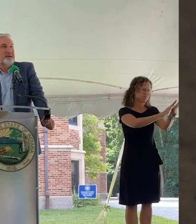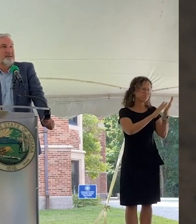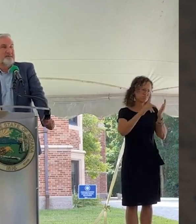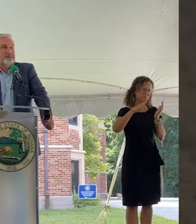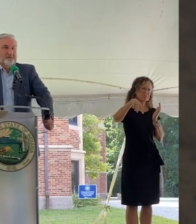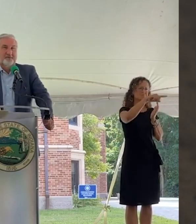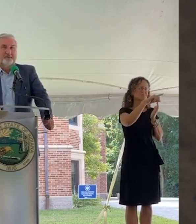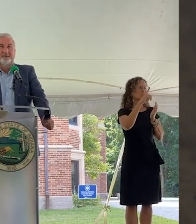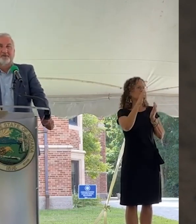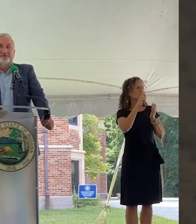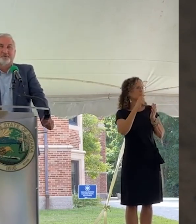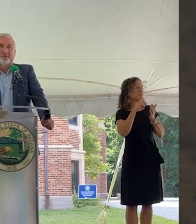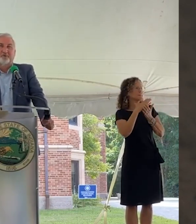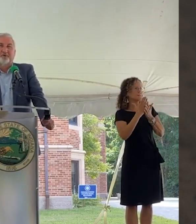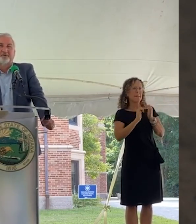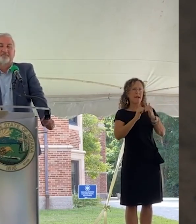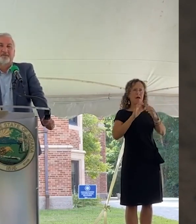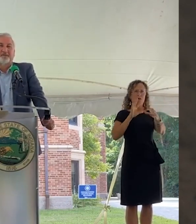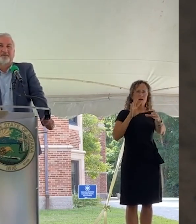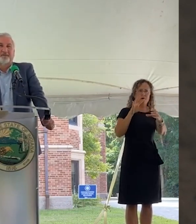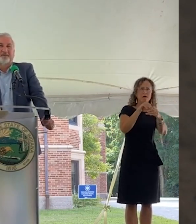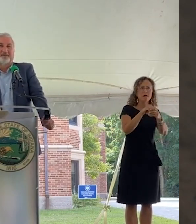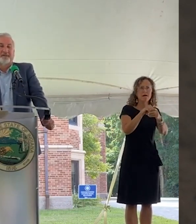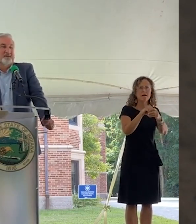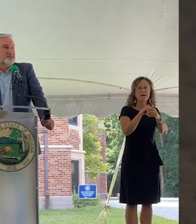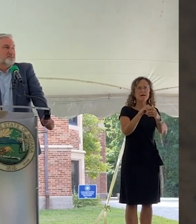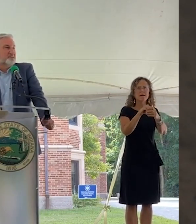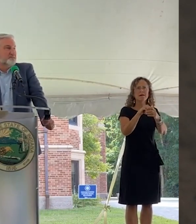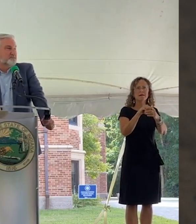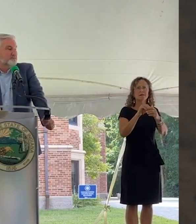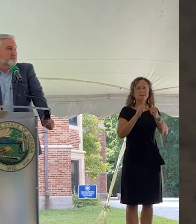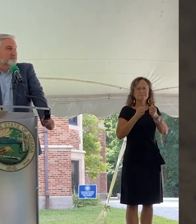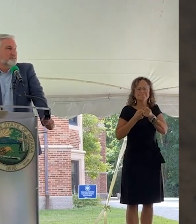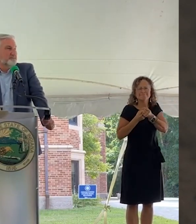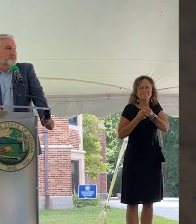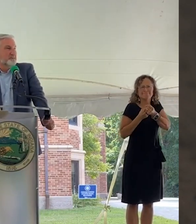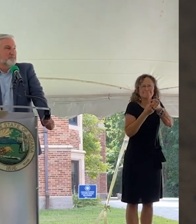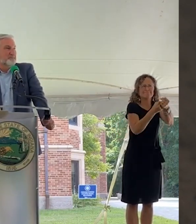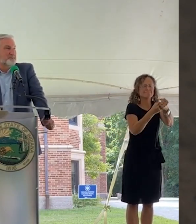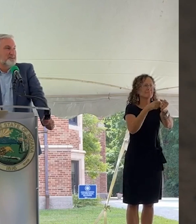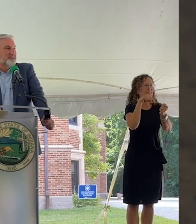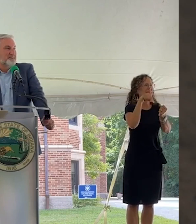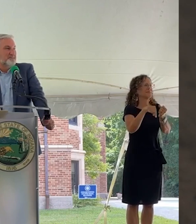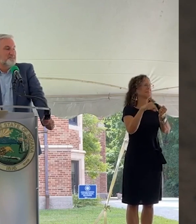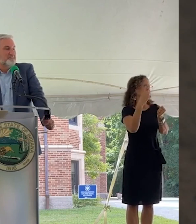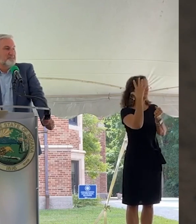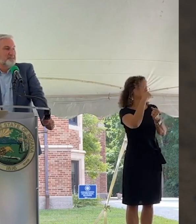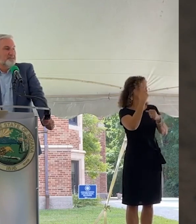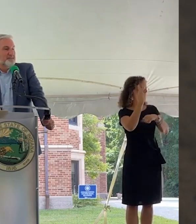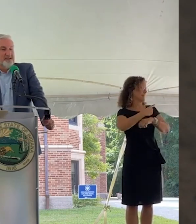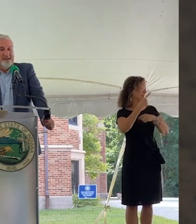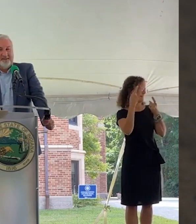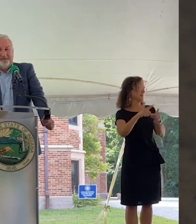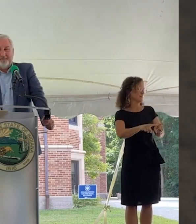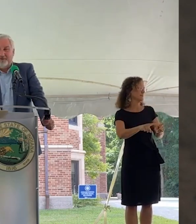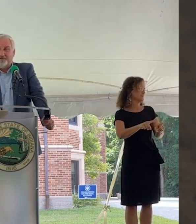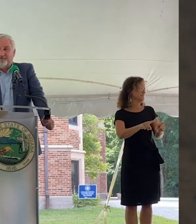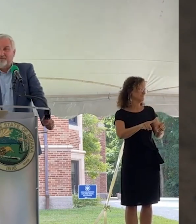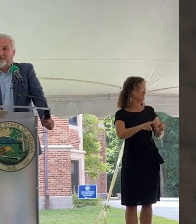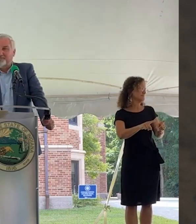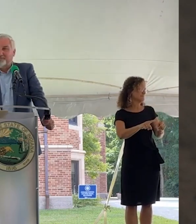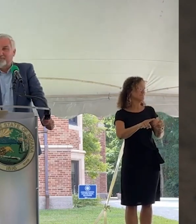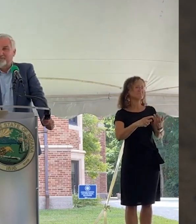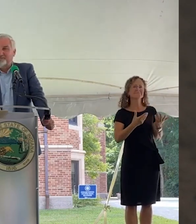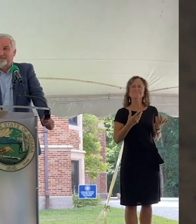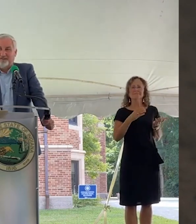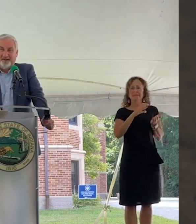had a hand or a shoulder getting us to this beautiful day. And